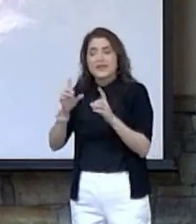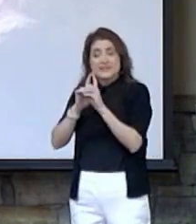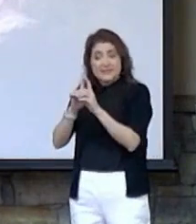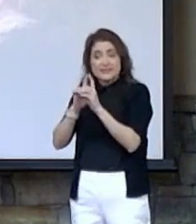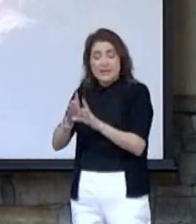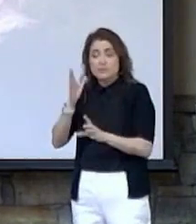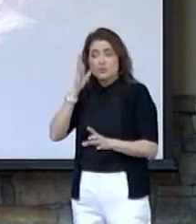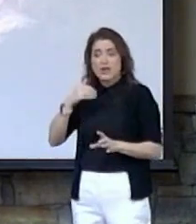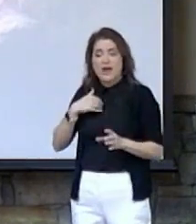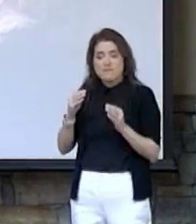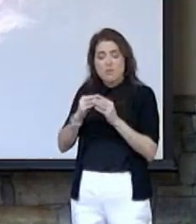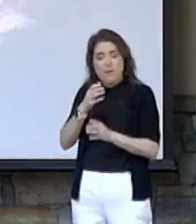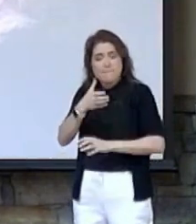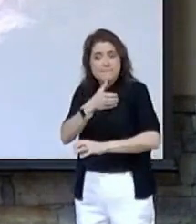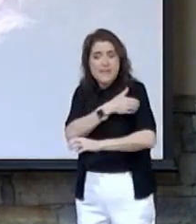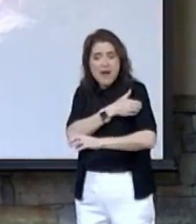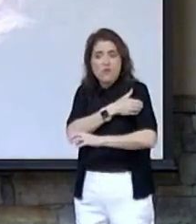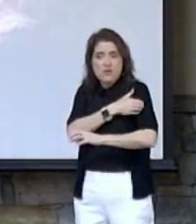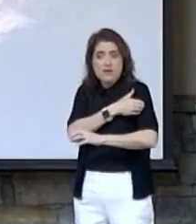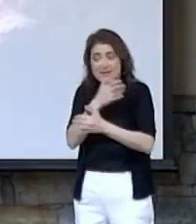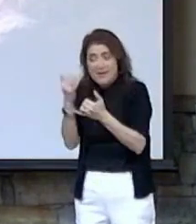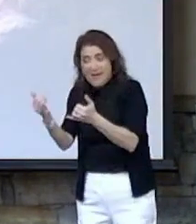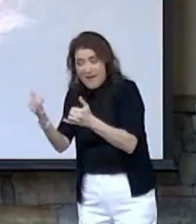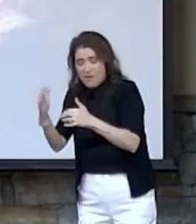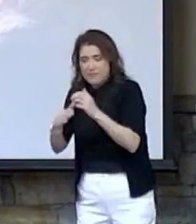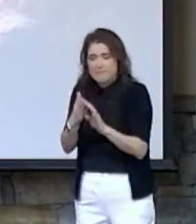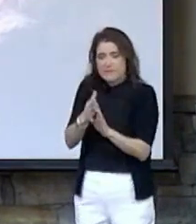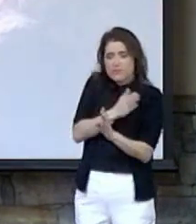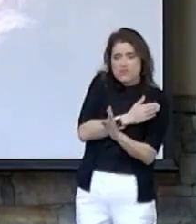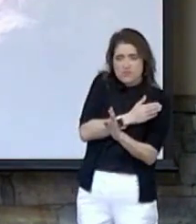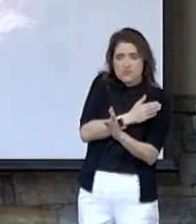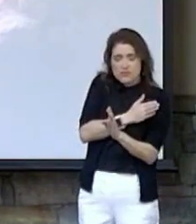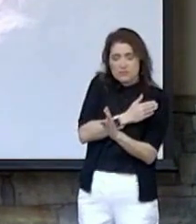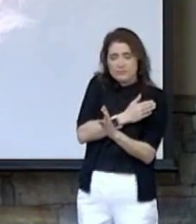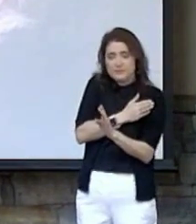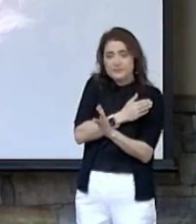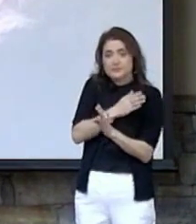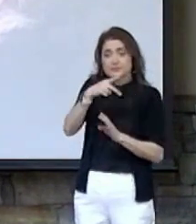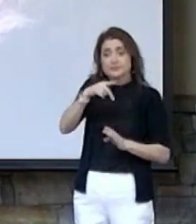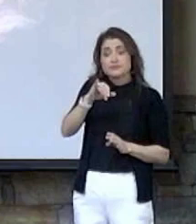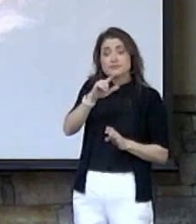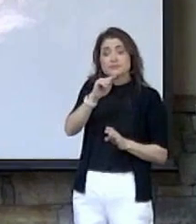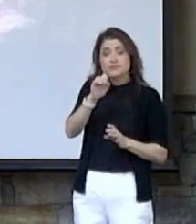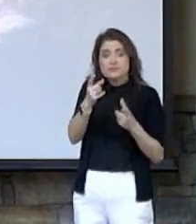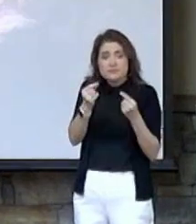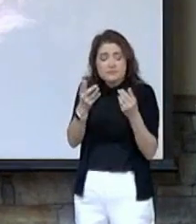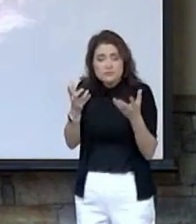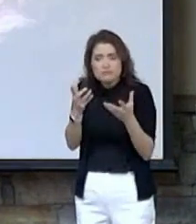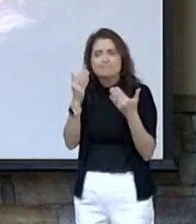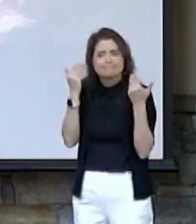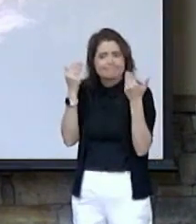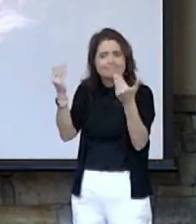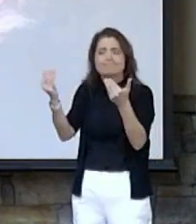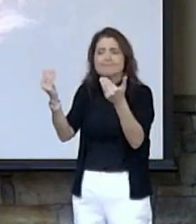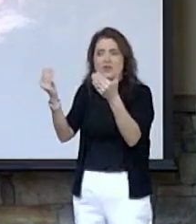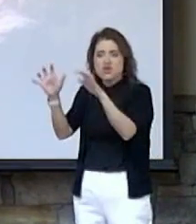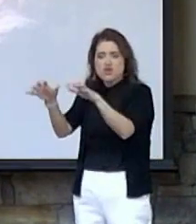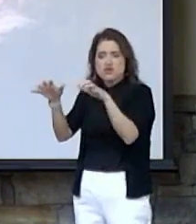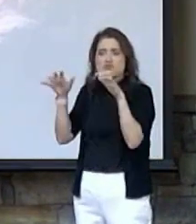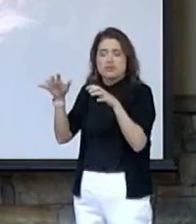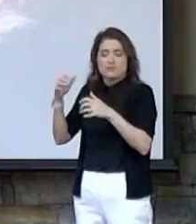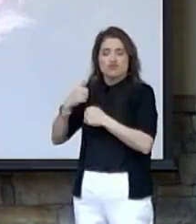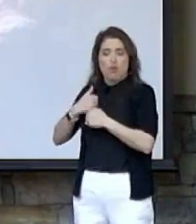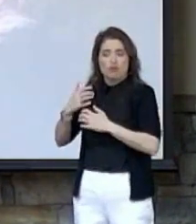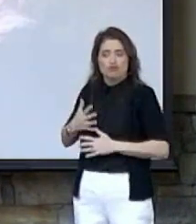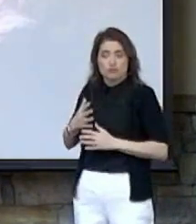have more power than they did while he was alive. So what did Pilate do? "You have a guard of soldiers," plural. "Go make